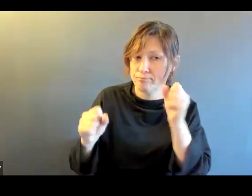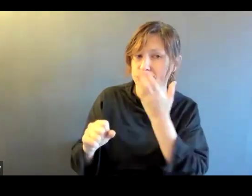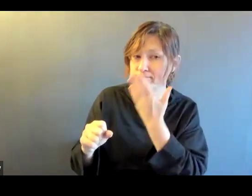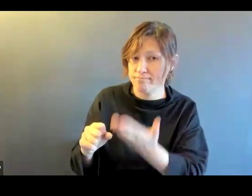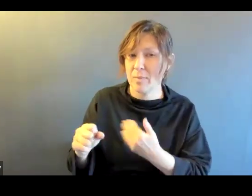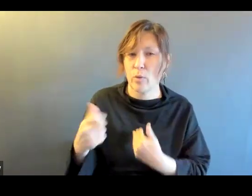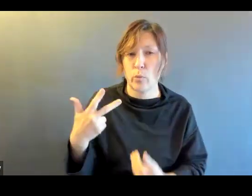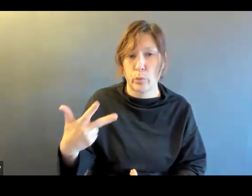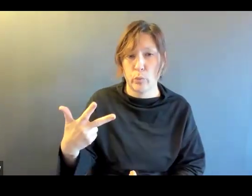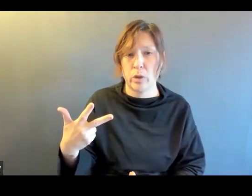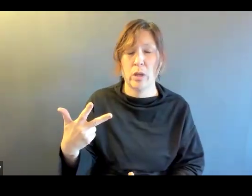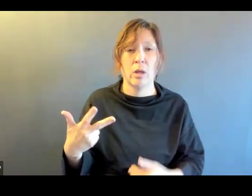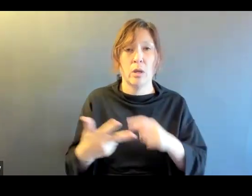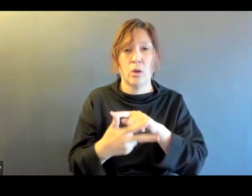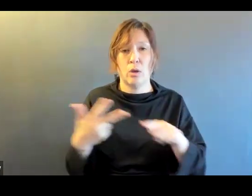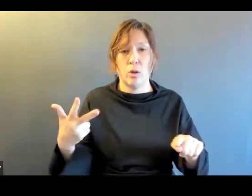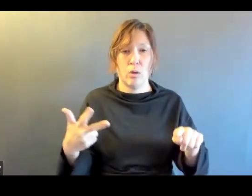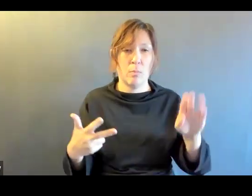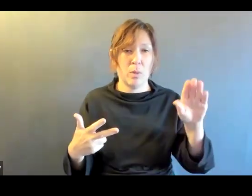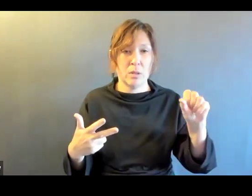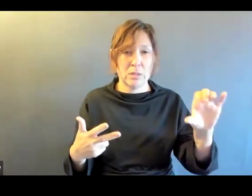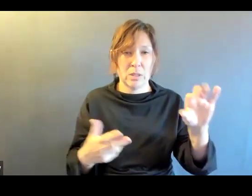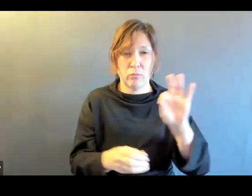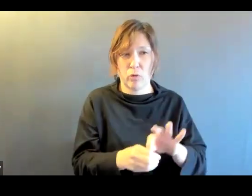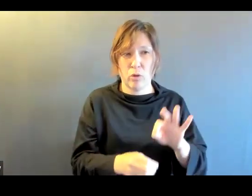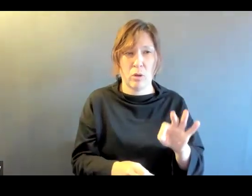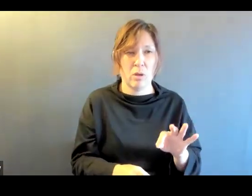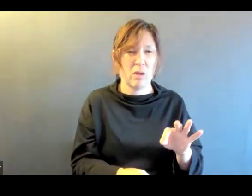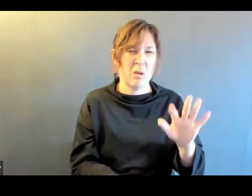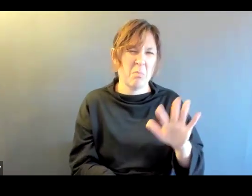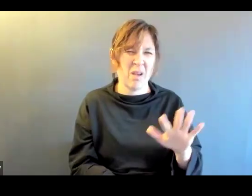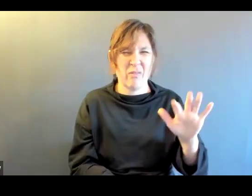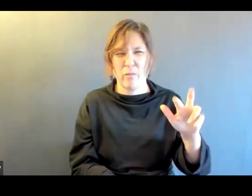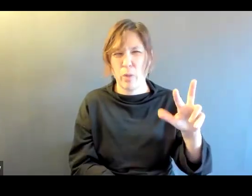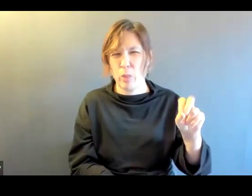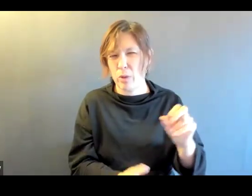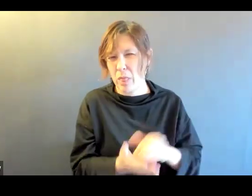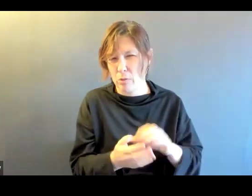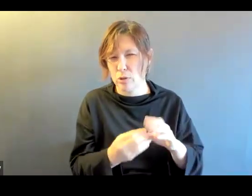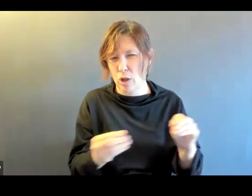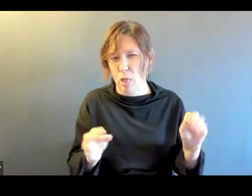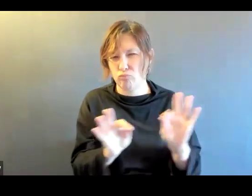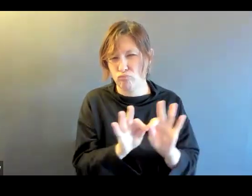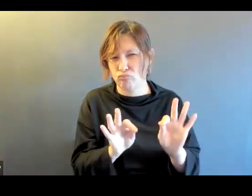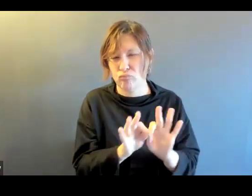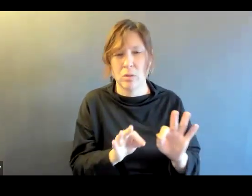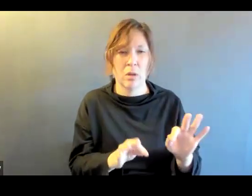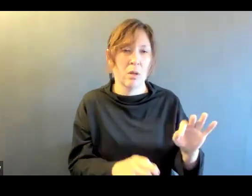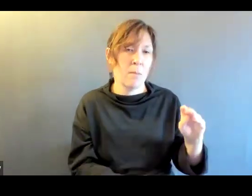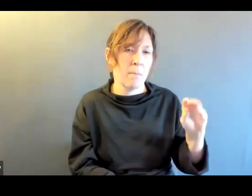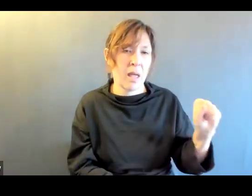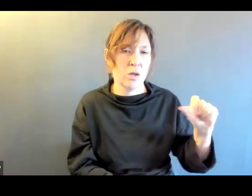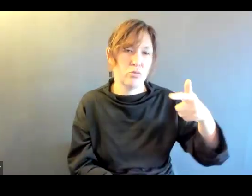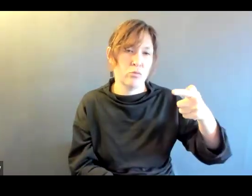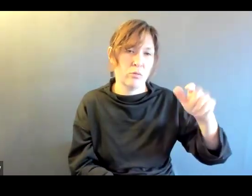for your consideration, totaling a little more than 530,000. The largest is in Massachusetts 21st